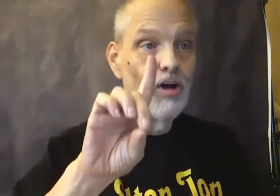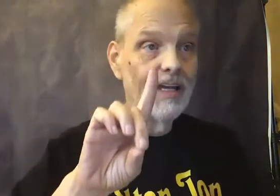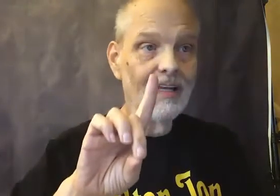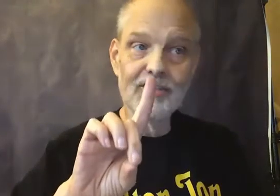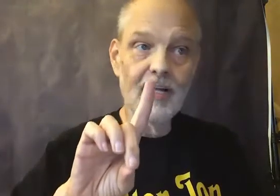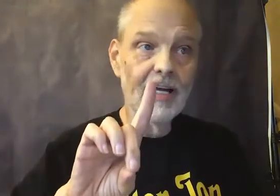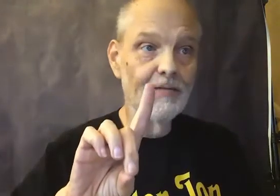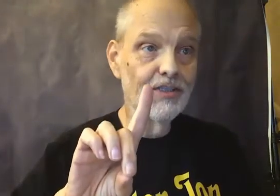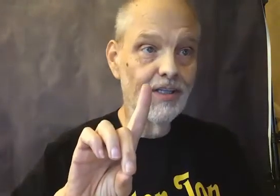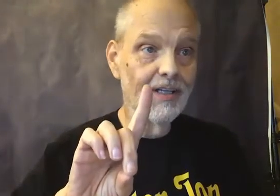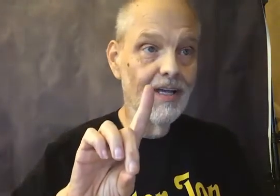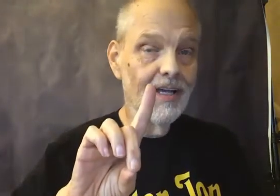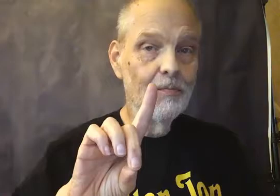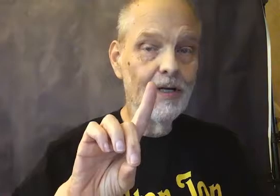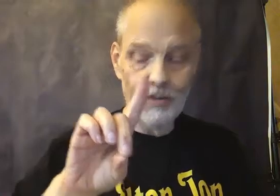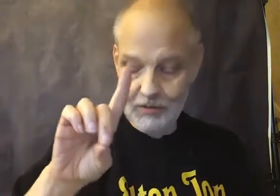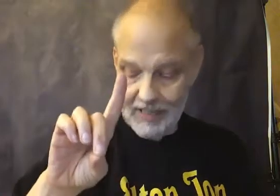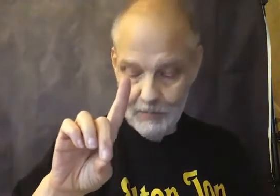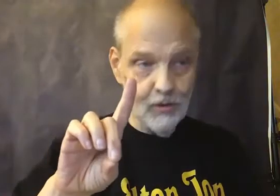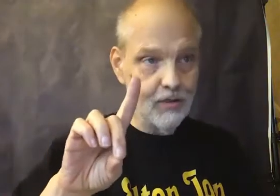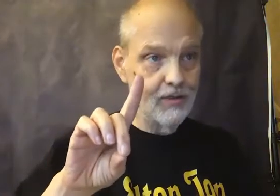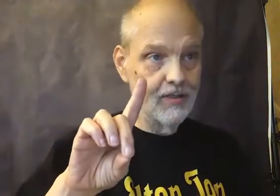Dog does not have a G, but you slap your